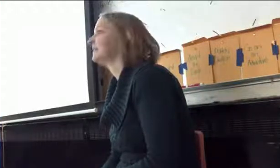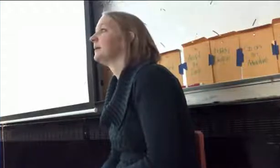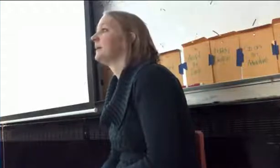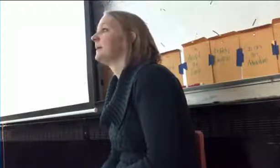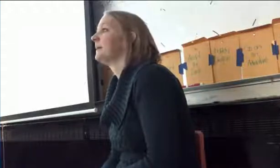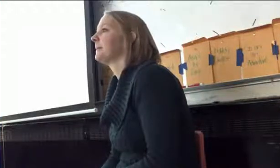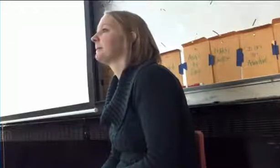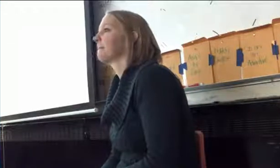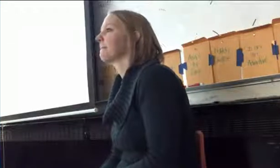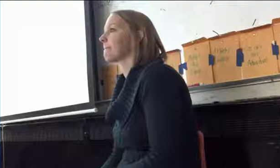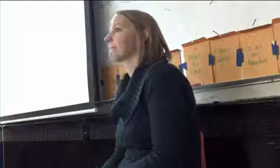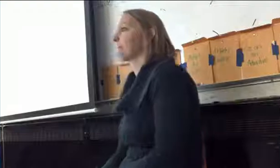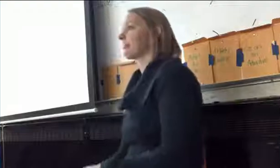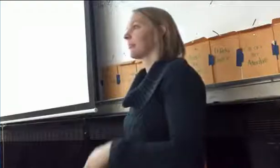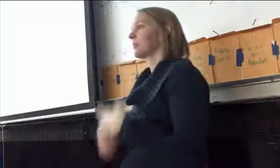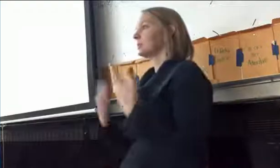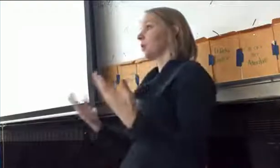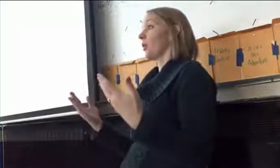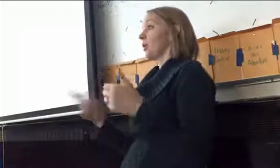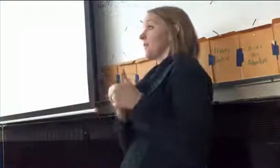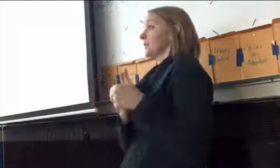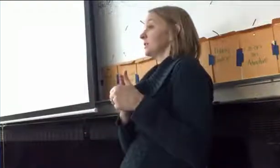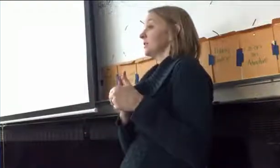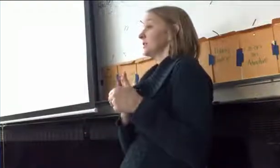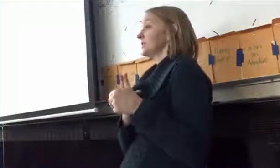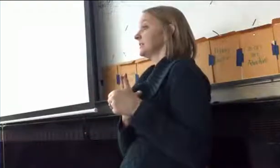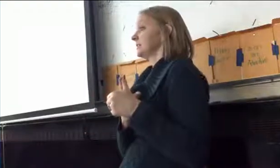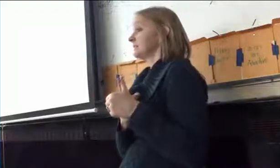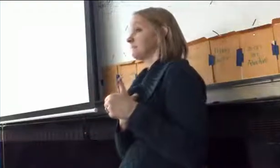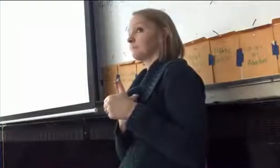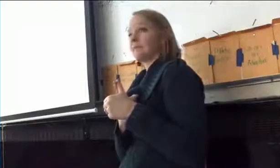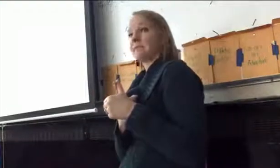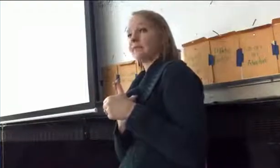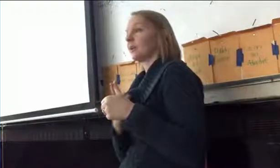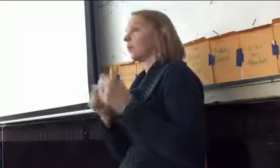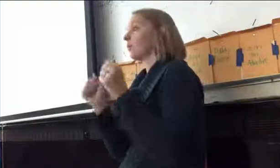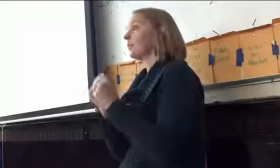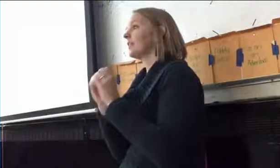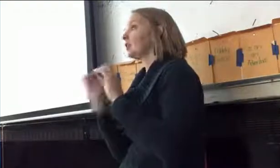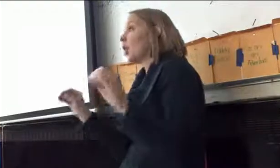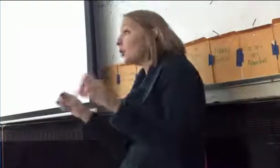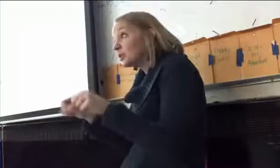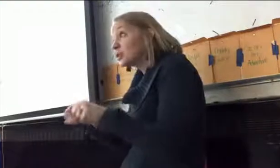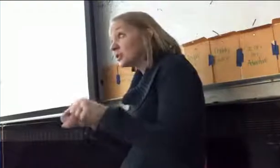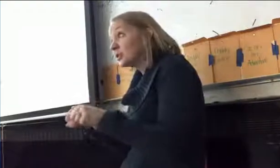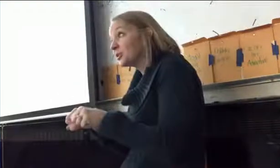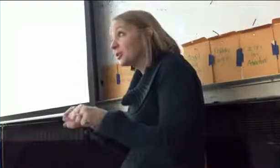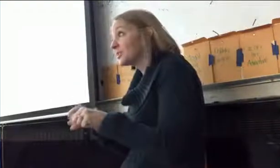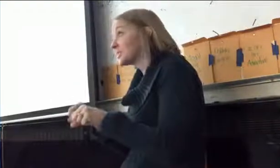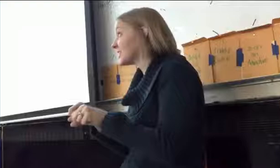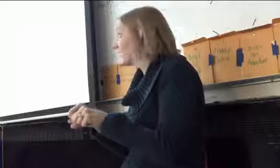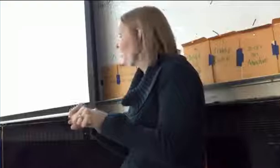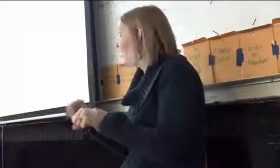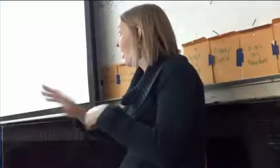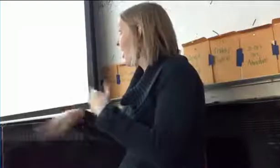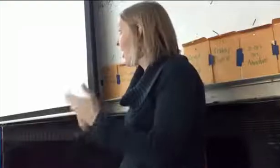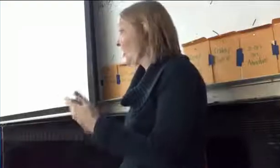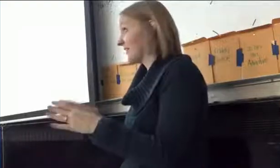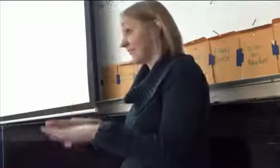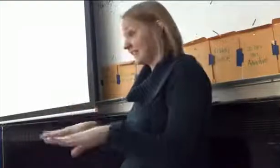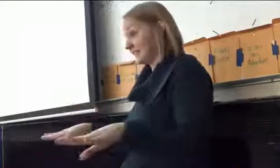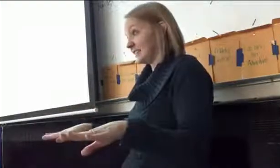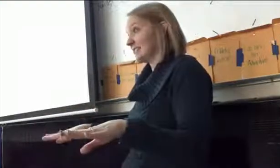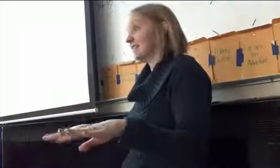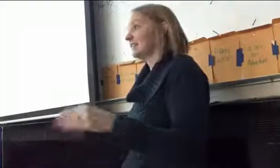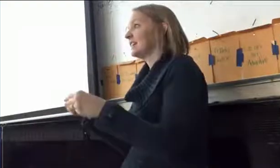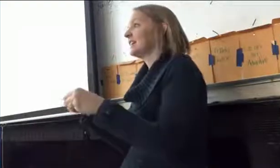Okay, so first off, with no shoes on, all this down here is